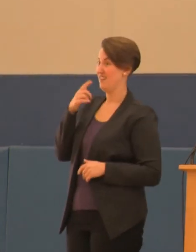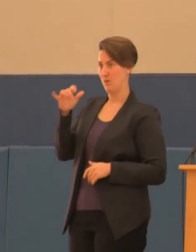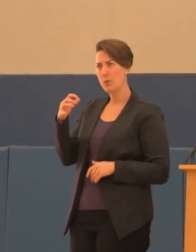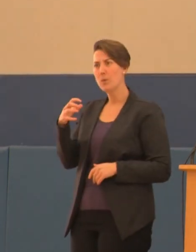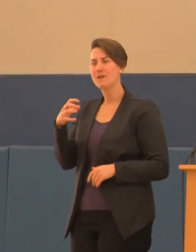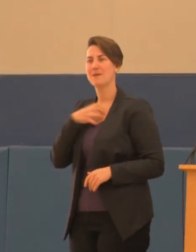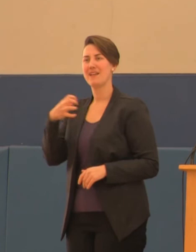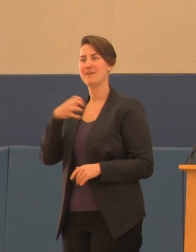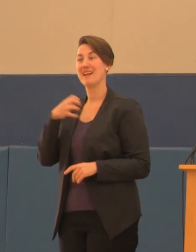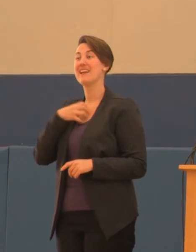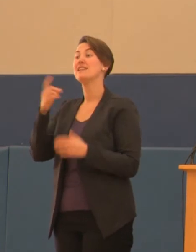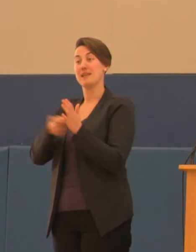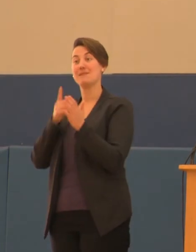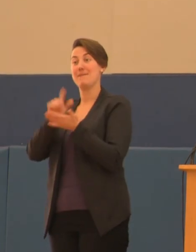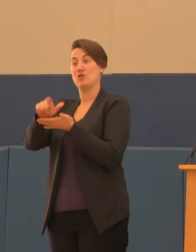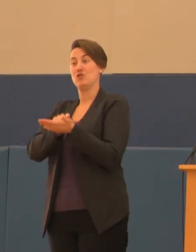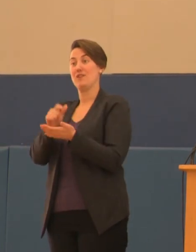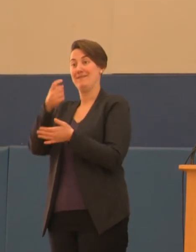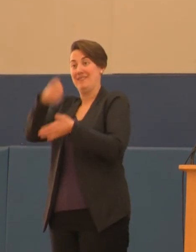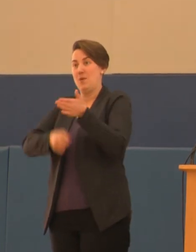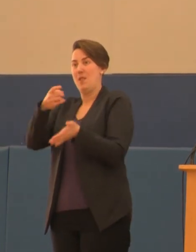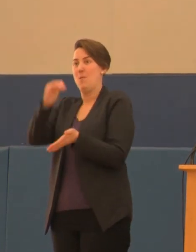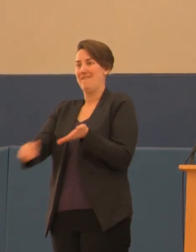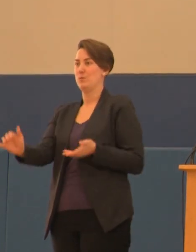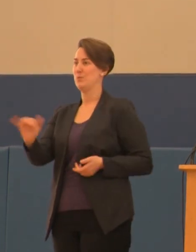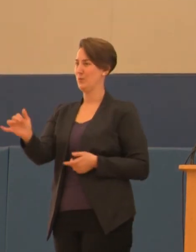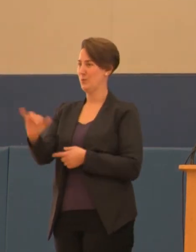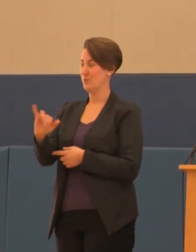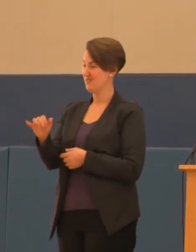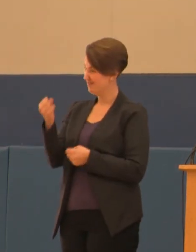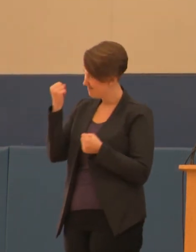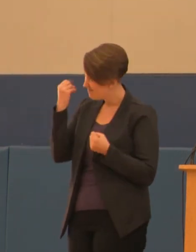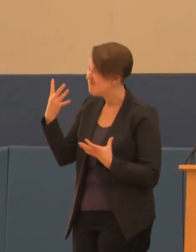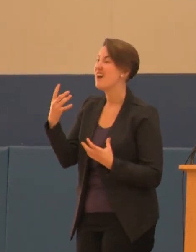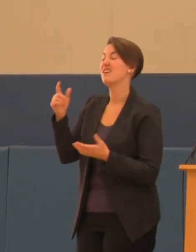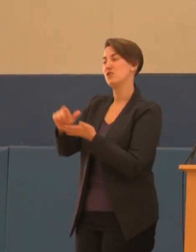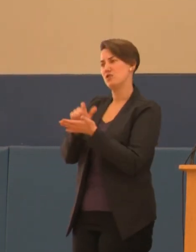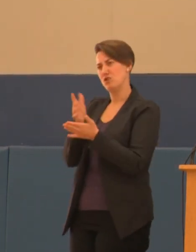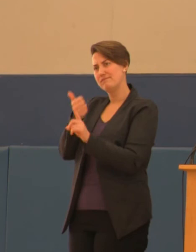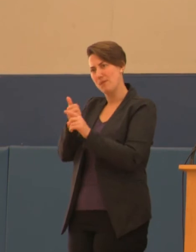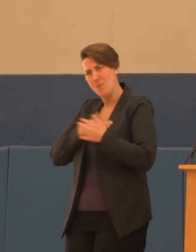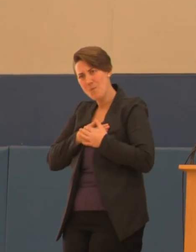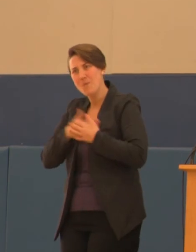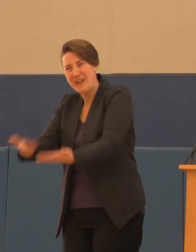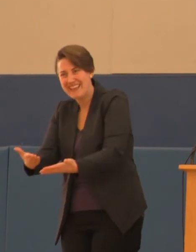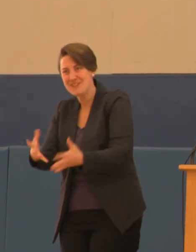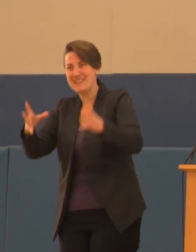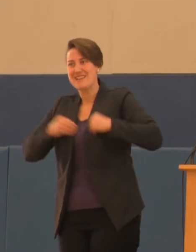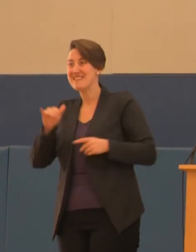get attorney's fees in gender cases. So you have many attorneys now who are much more open to taking